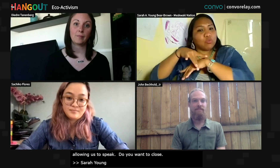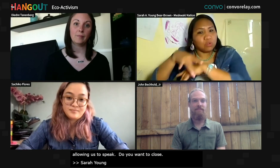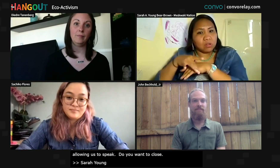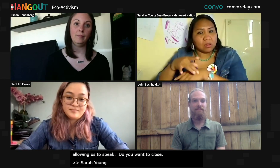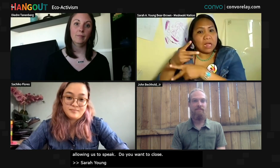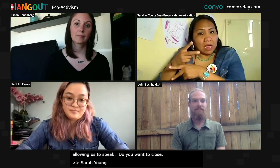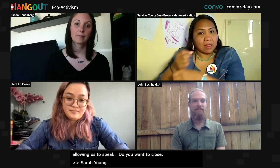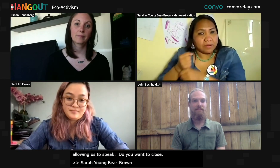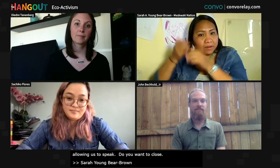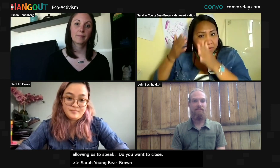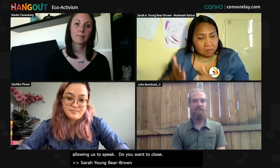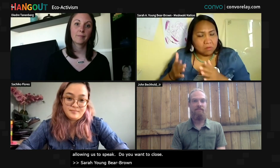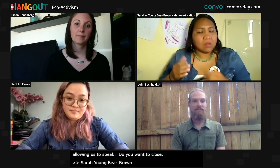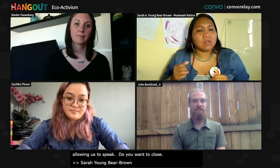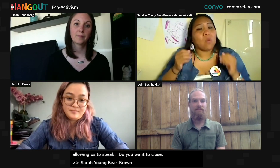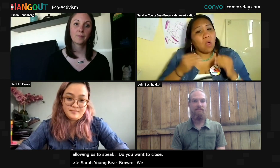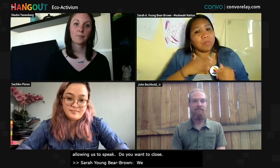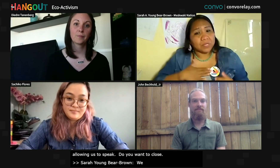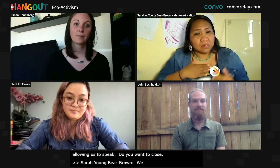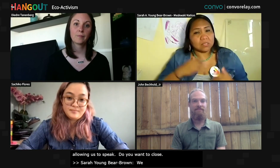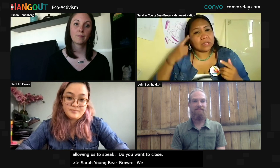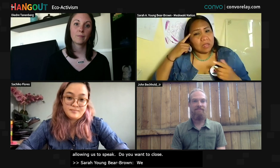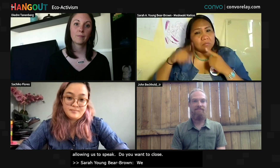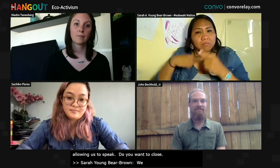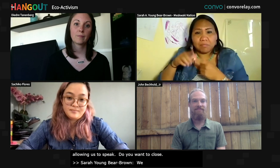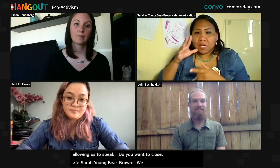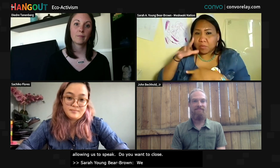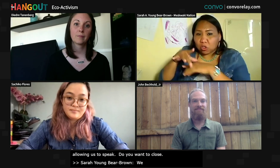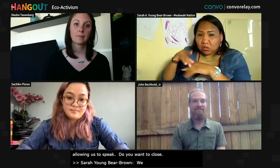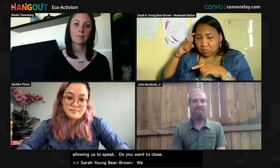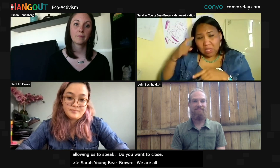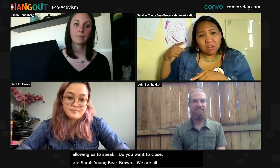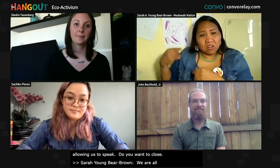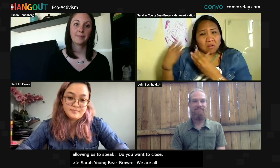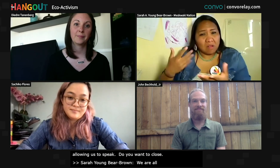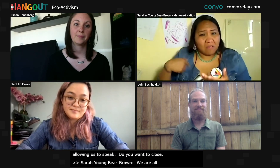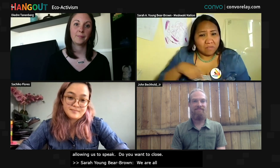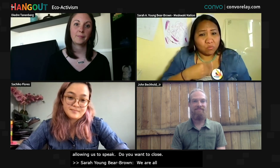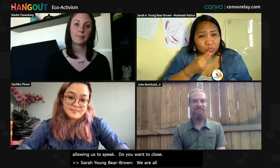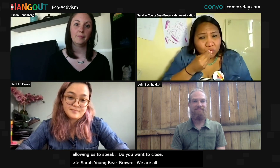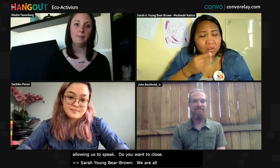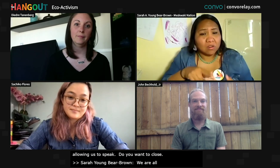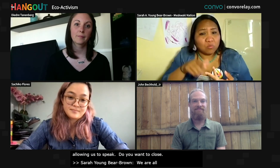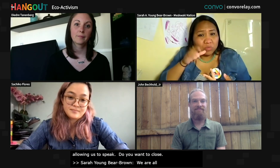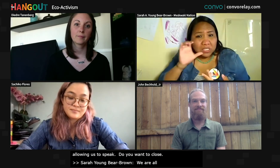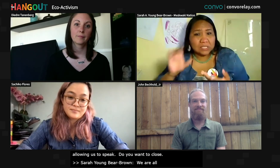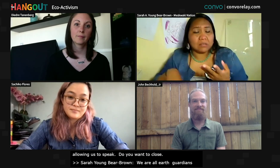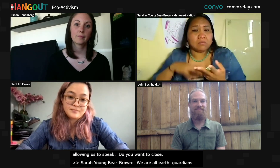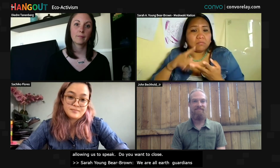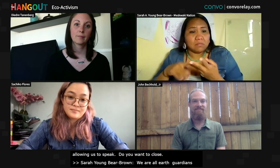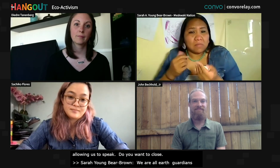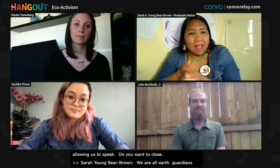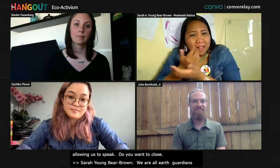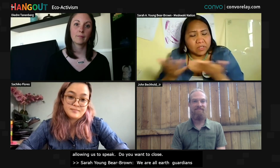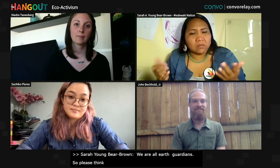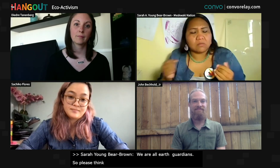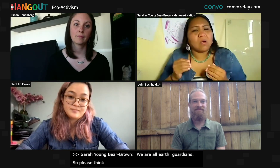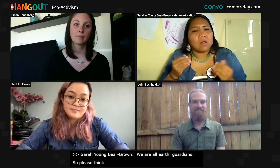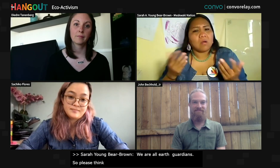We are all Earth guardians. So please think about Mother Earth. She gives us sustainability,